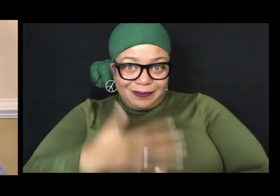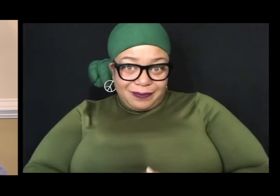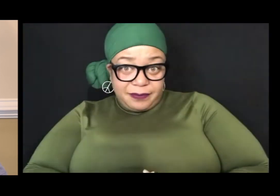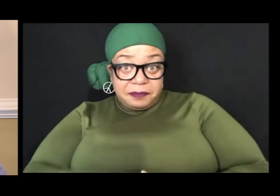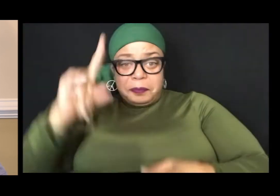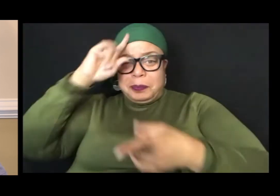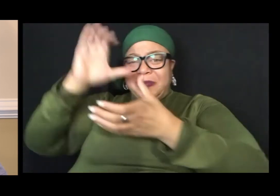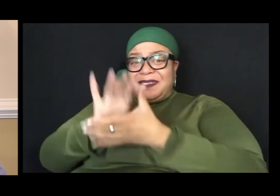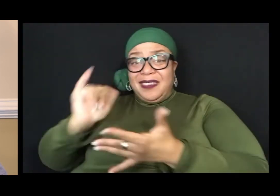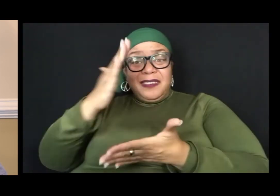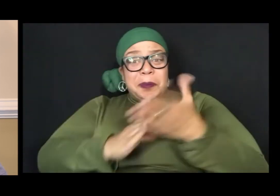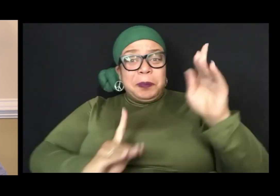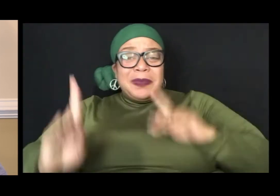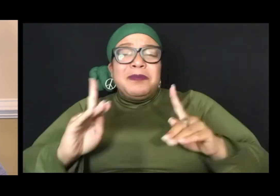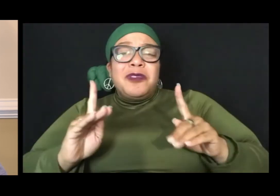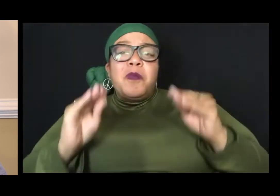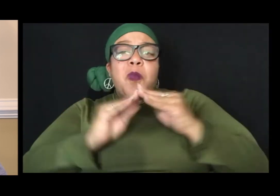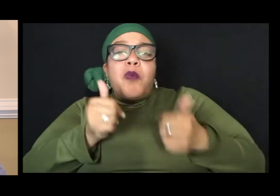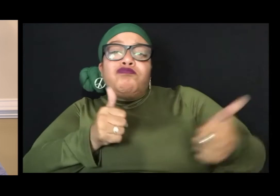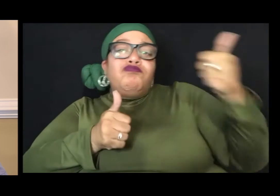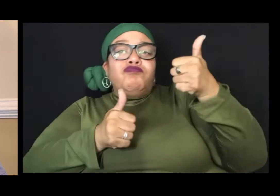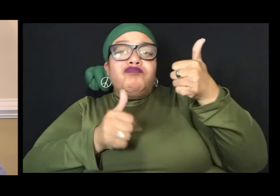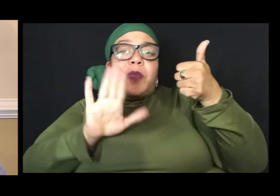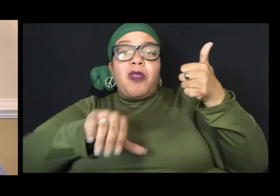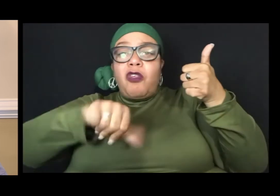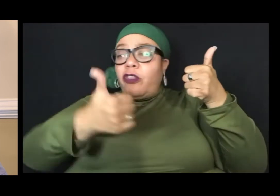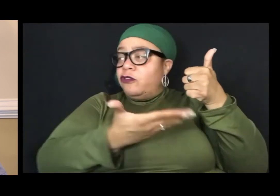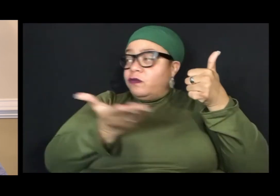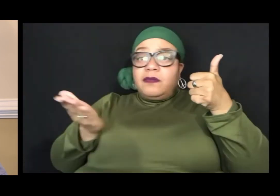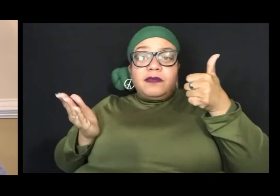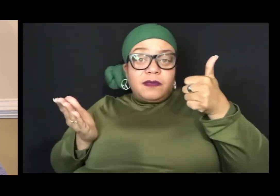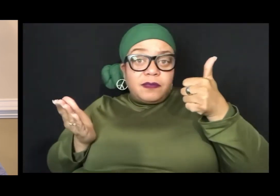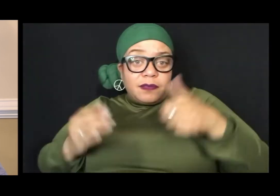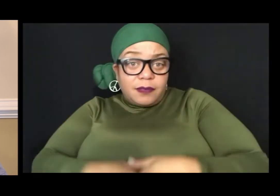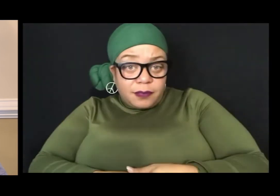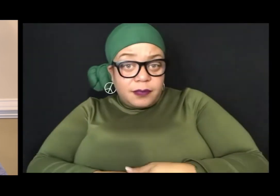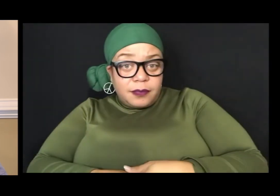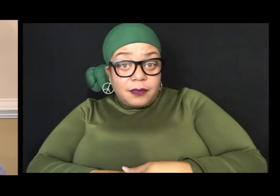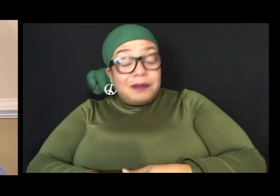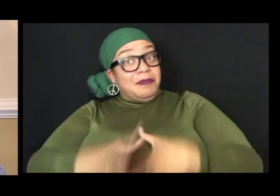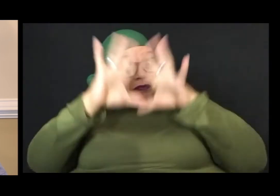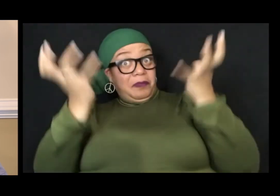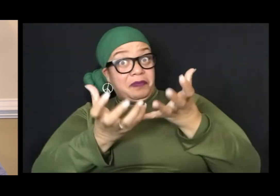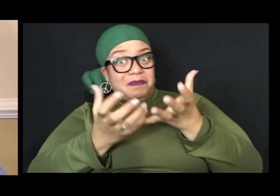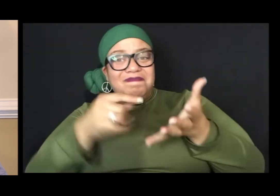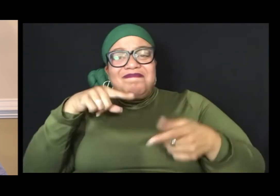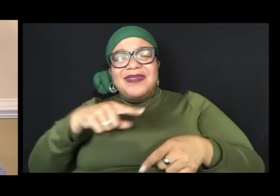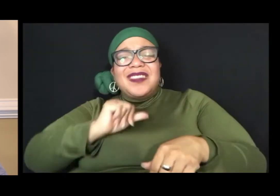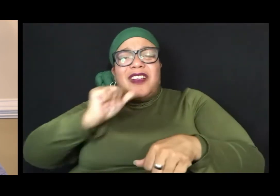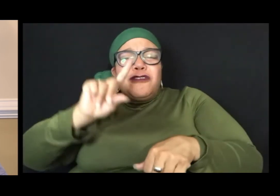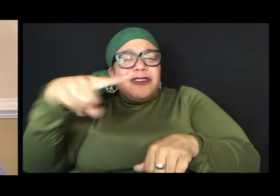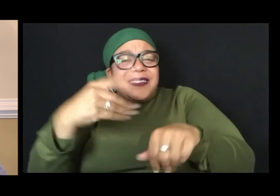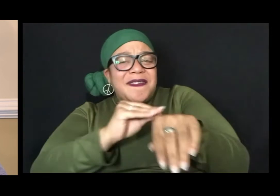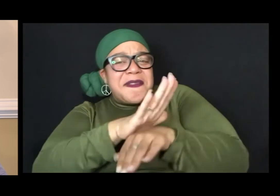belief that some people are just not worth more than others. Moreover, this does not just affect the